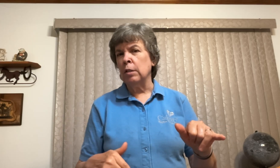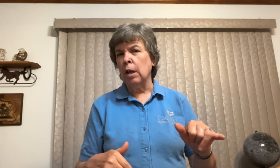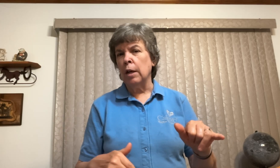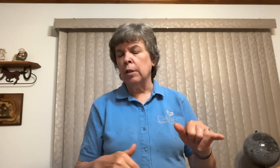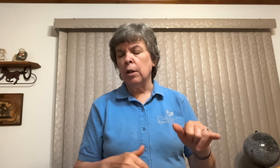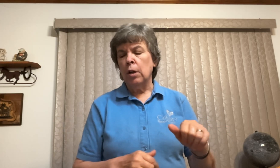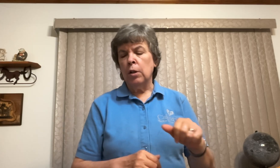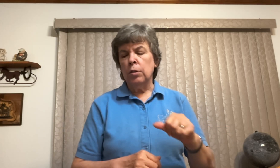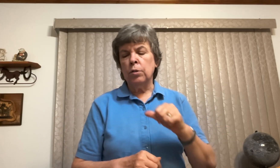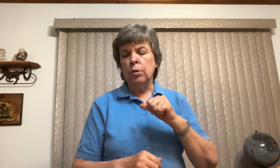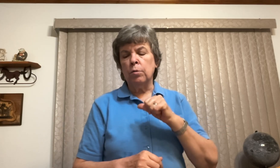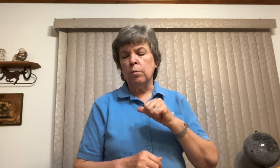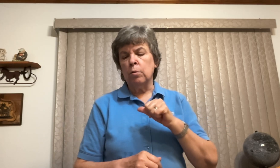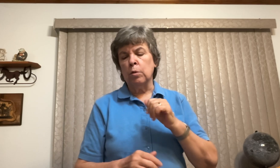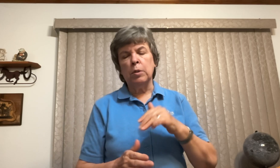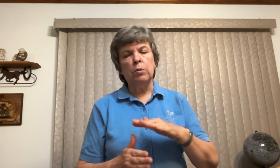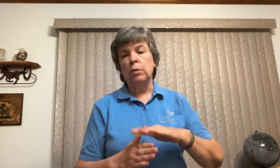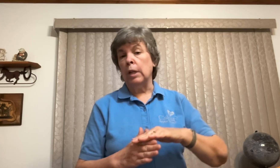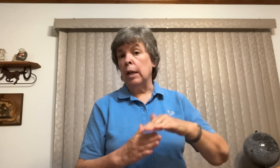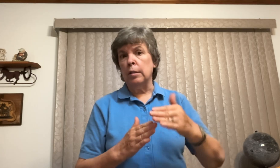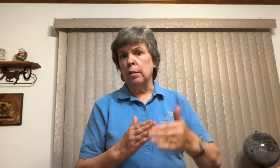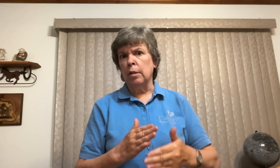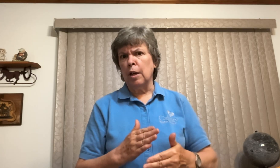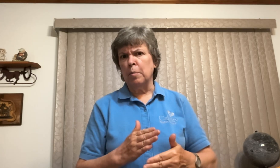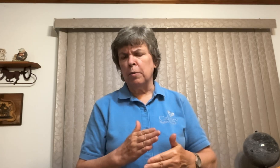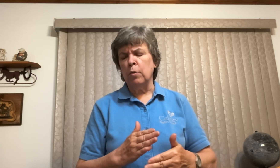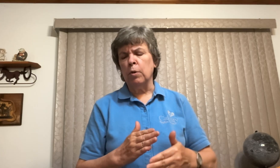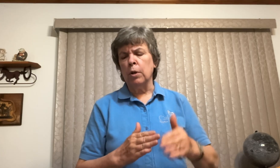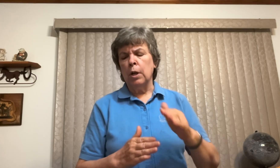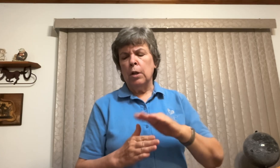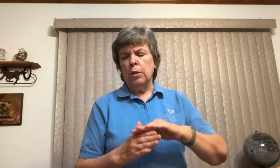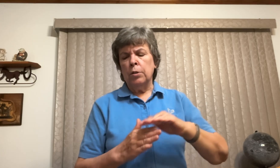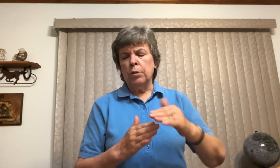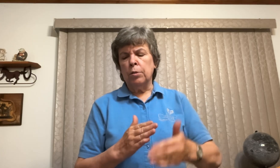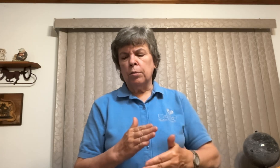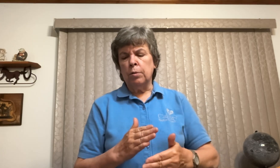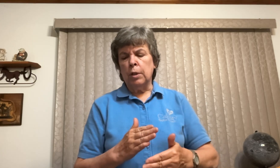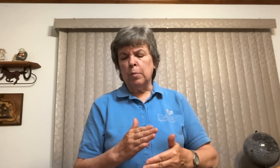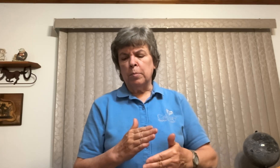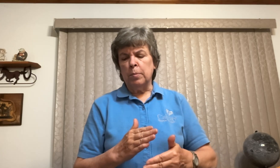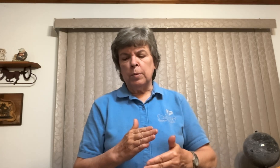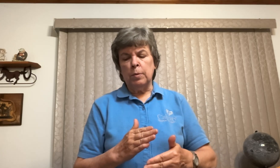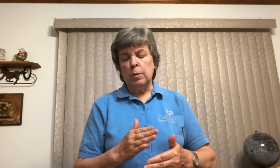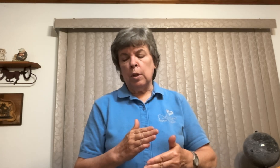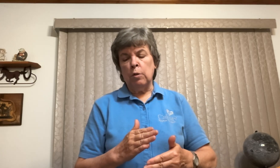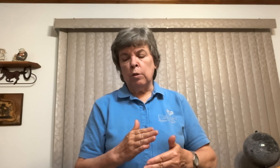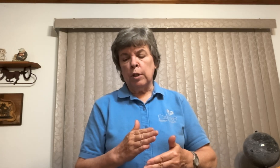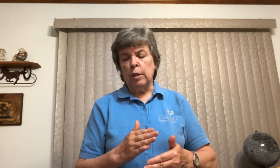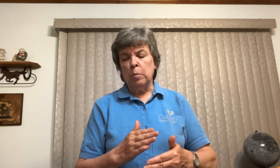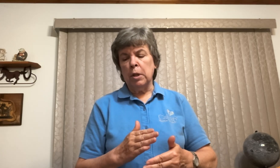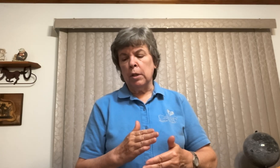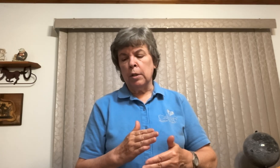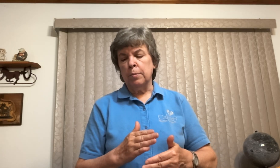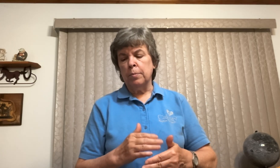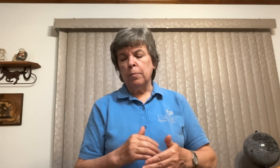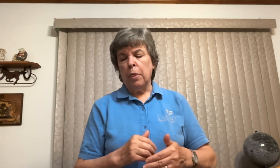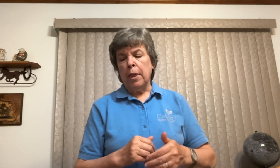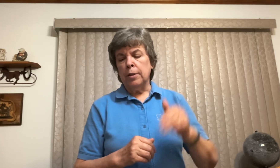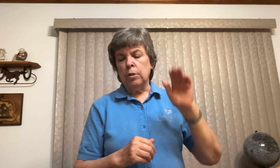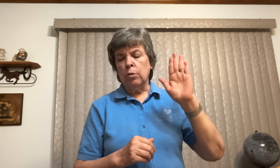line. So, of course, we used end in the line before. So you can take your pick. So